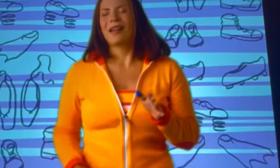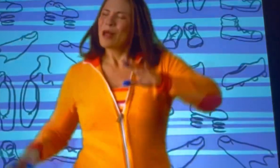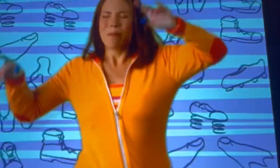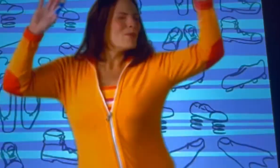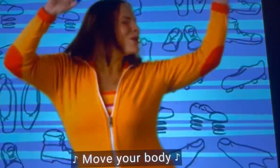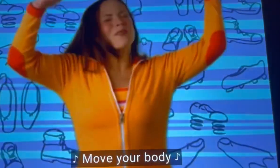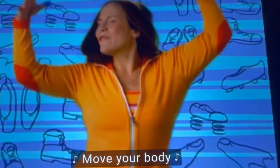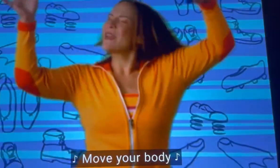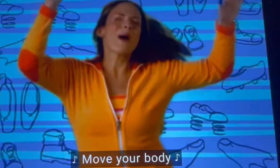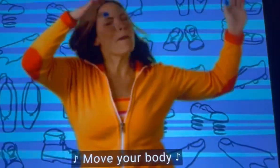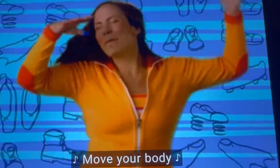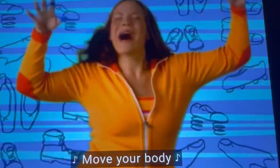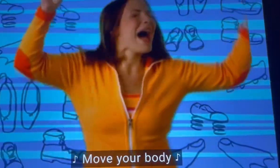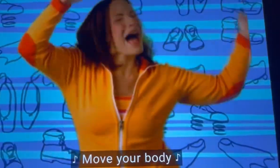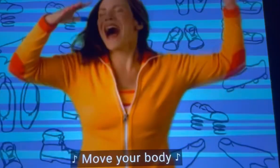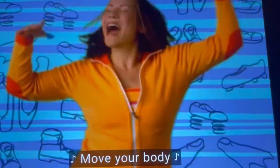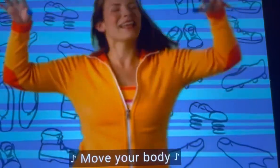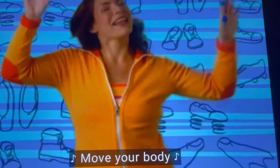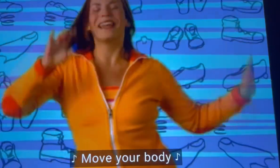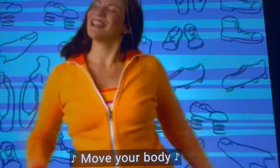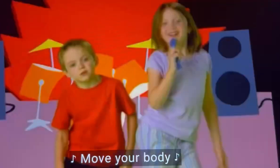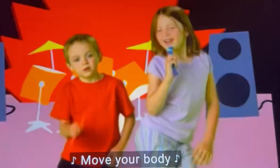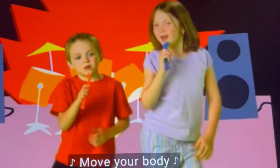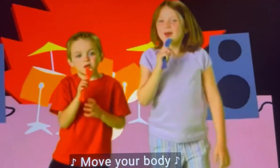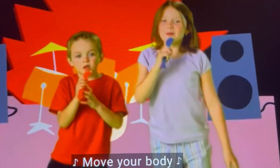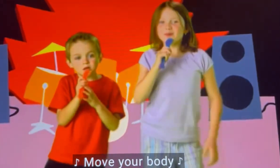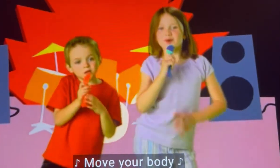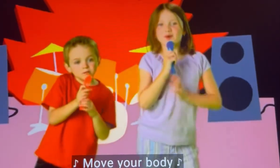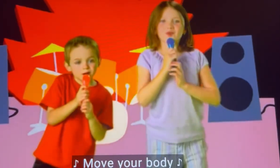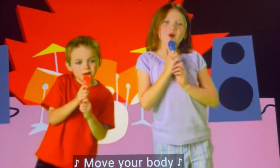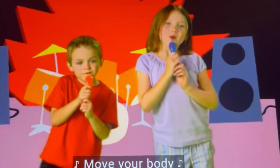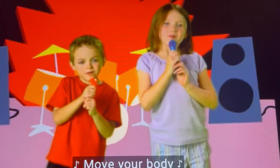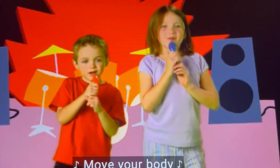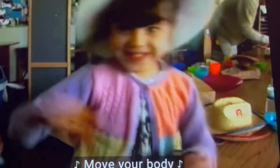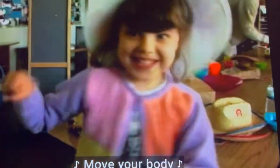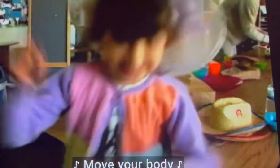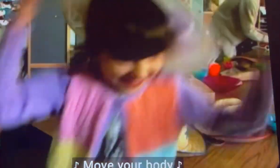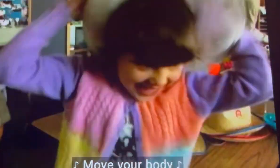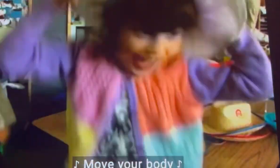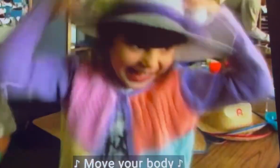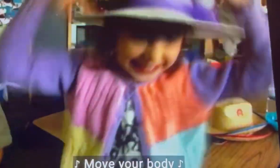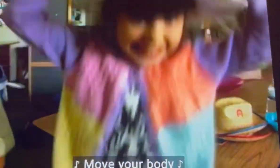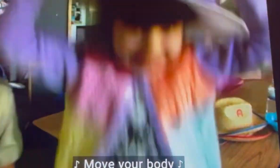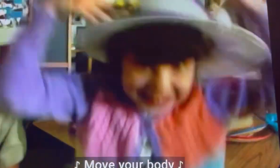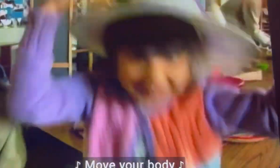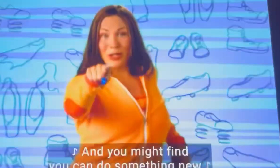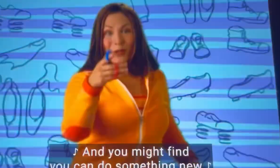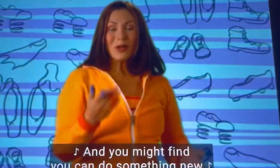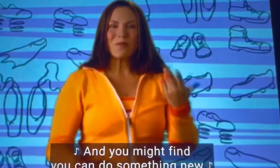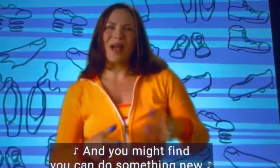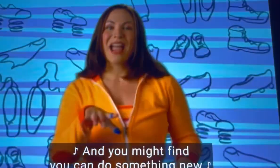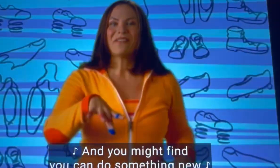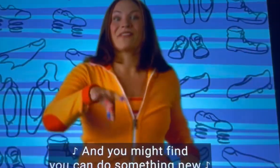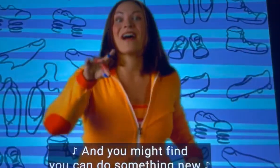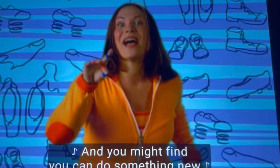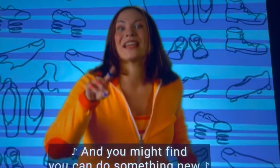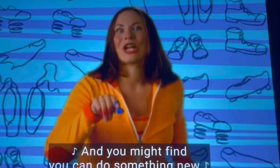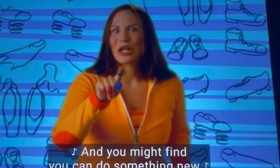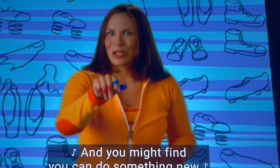Move your body, move your body, and you might find